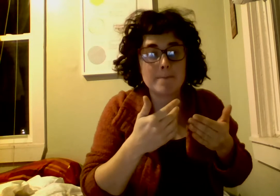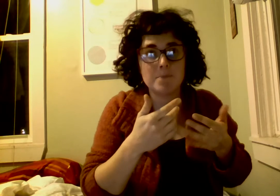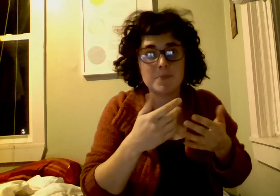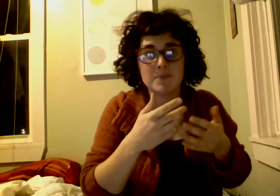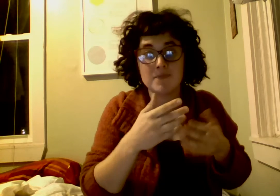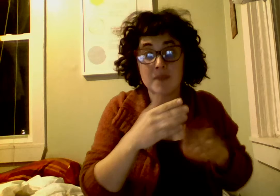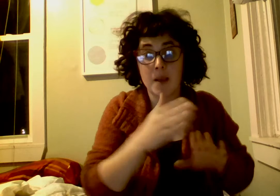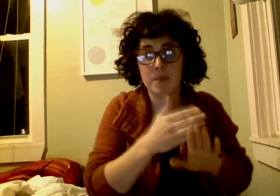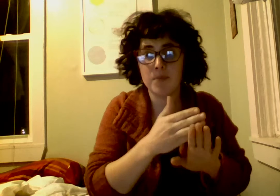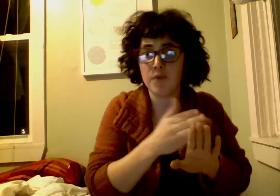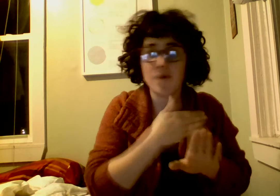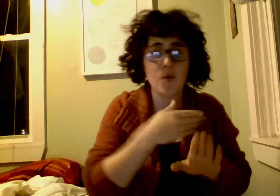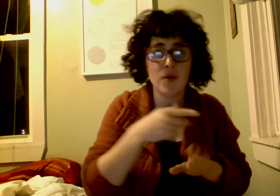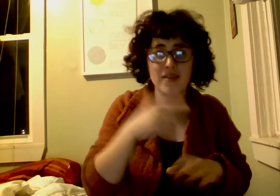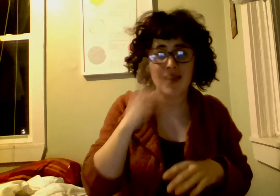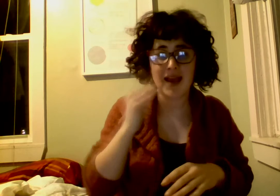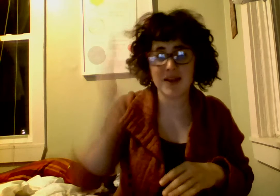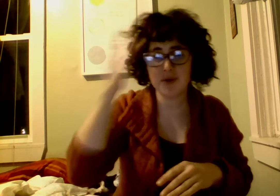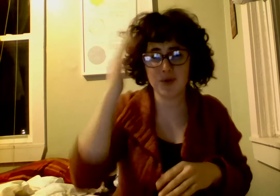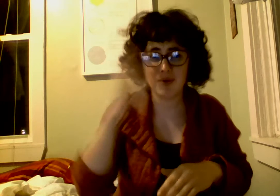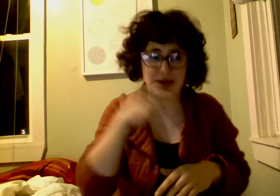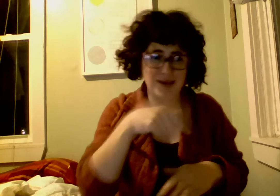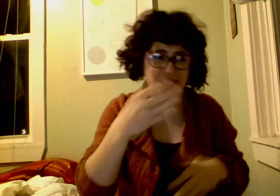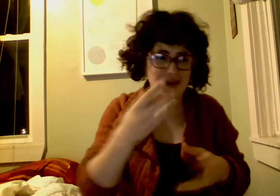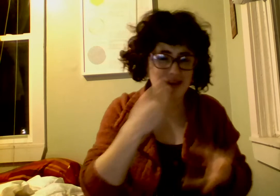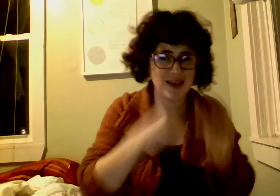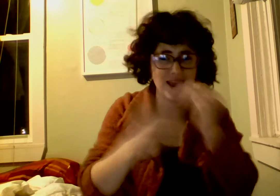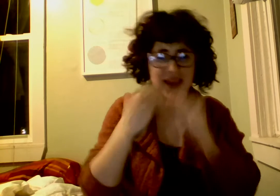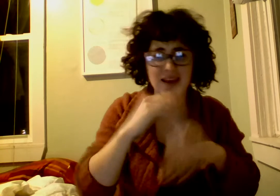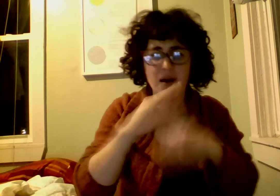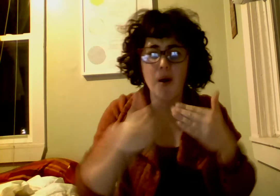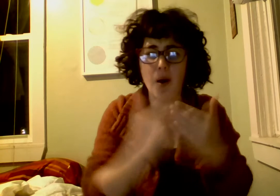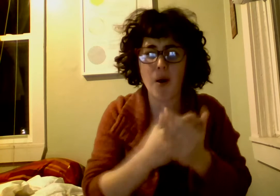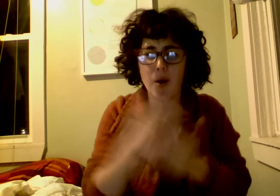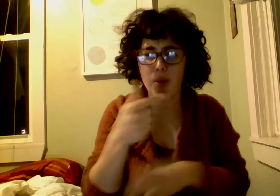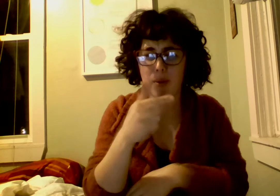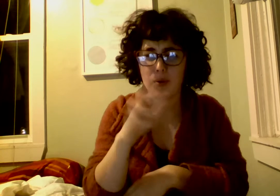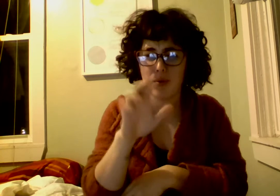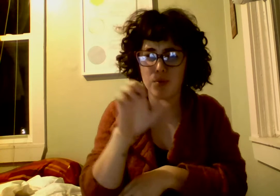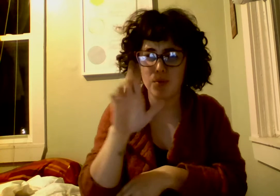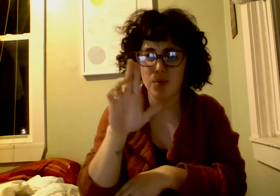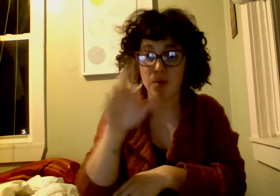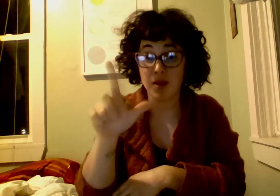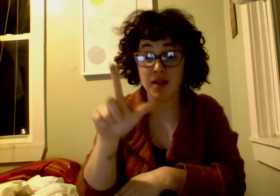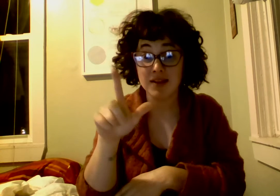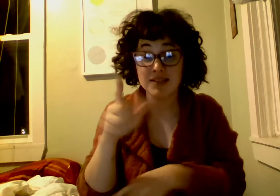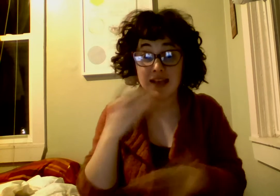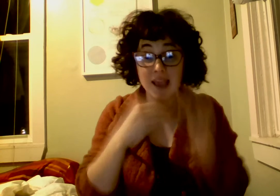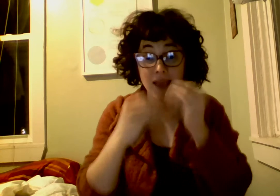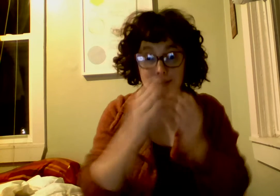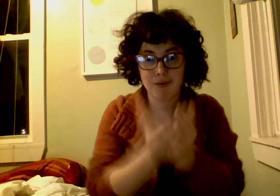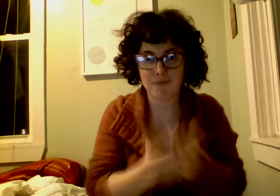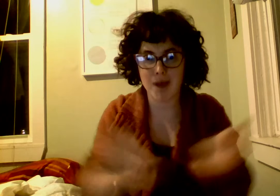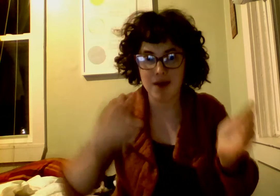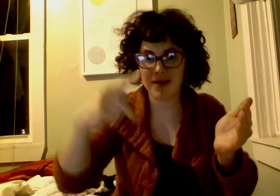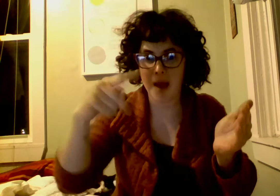Before he knew it, he had eaten up all the gruel. He was still hungry. So he ate the pot as well. Well, just then the old